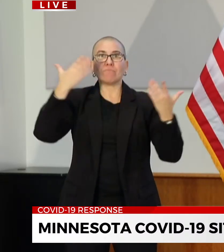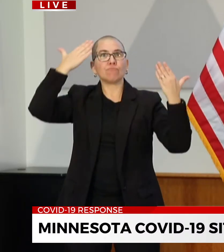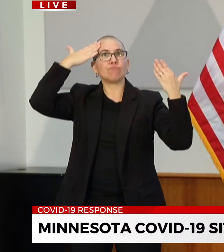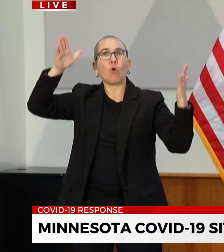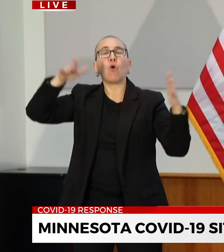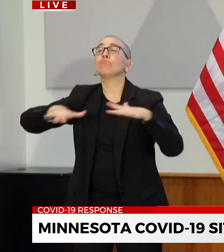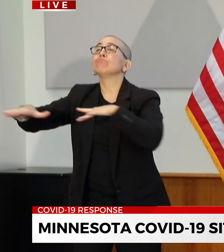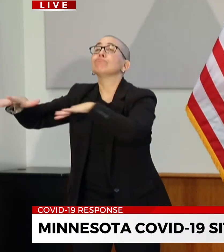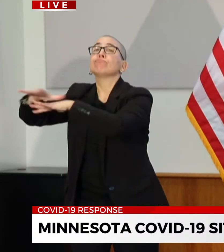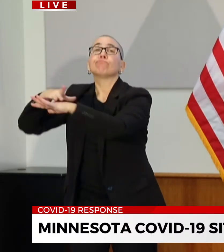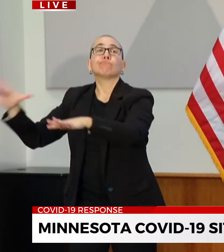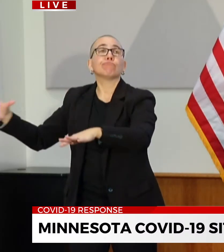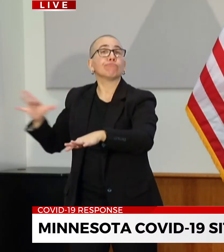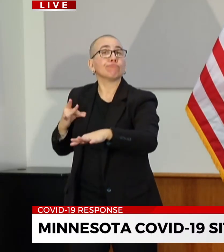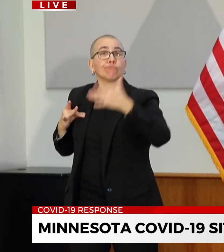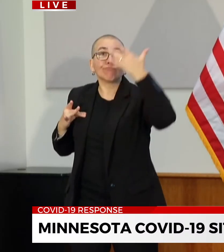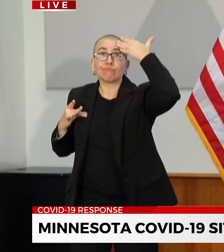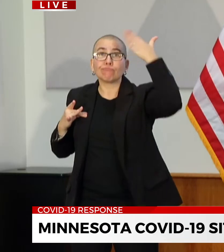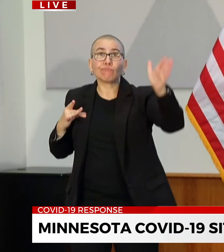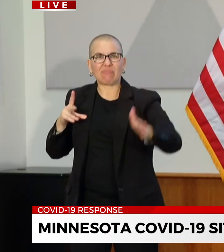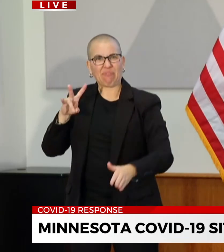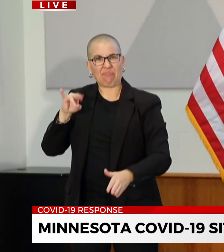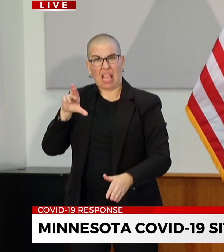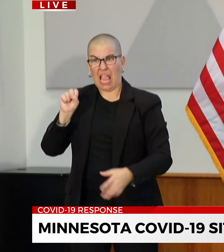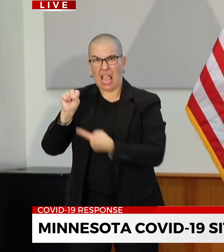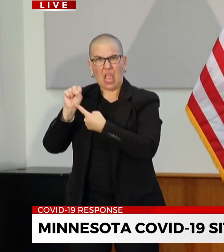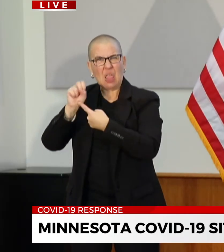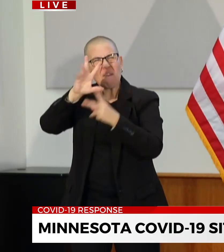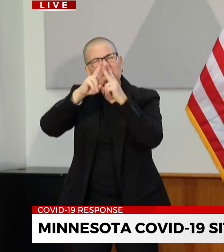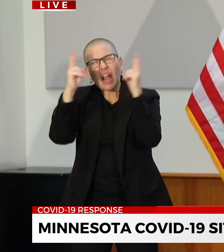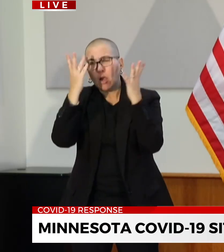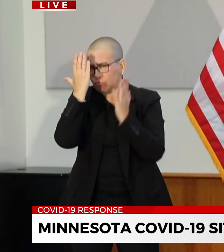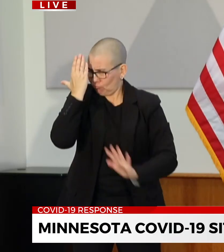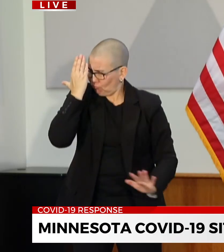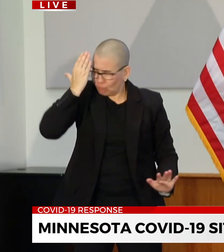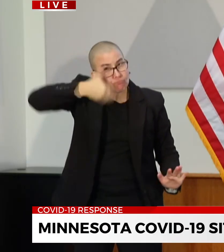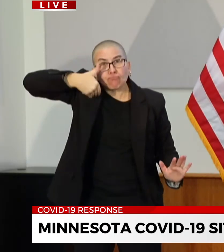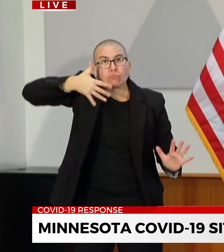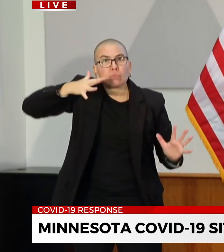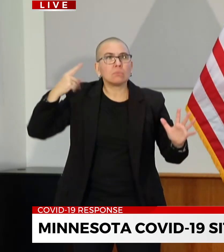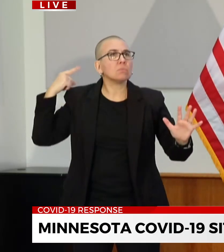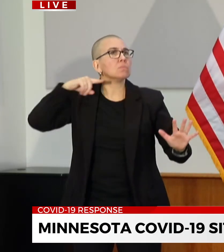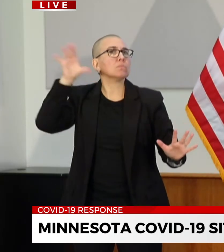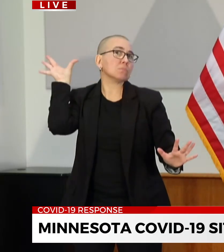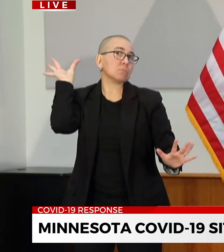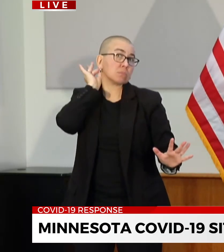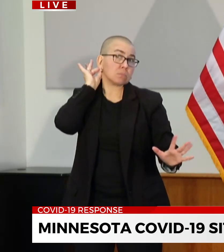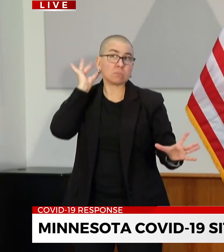circulating more widely in the community and that there is increased risk in any gathering of people.